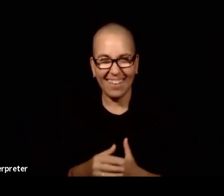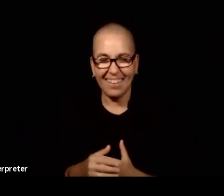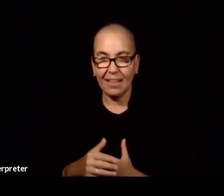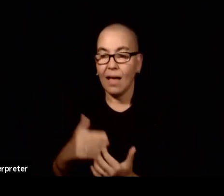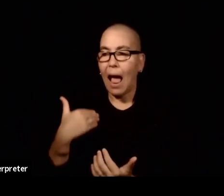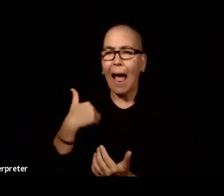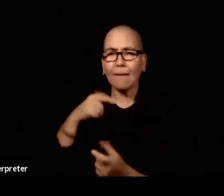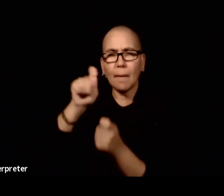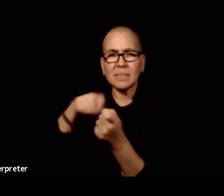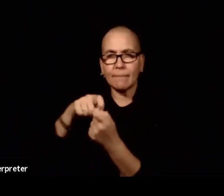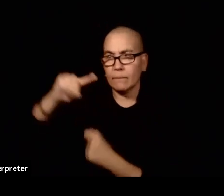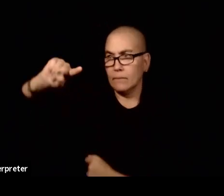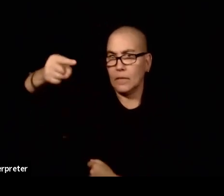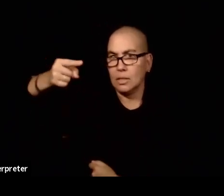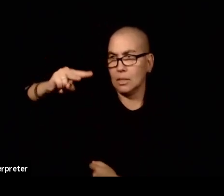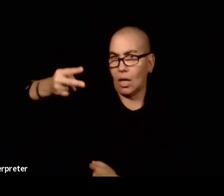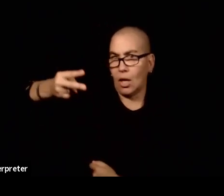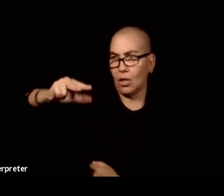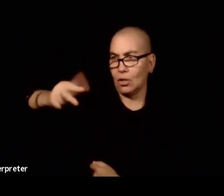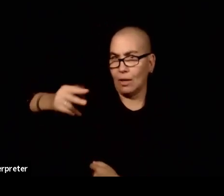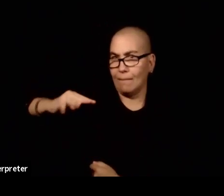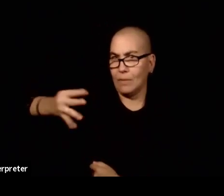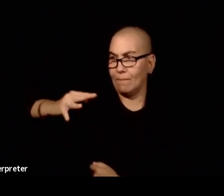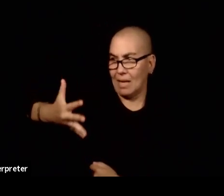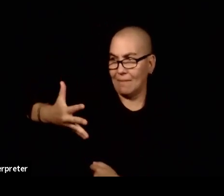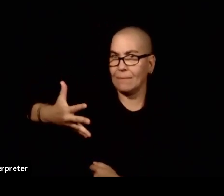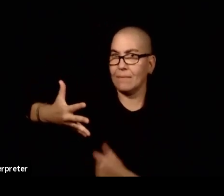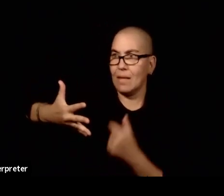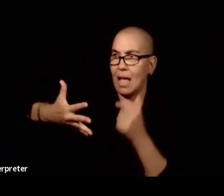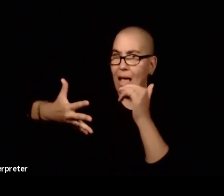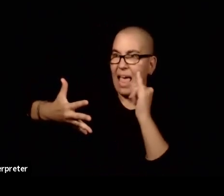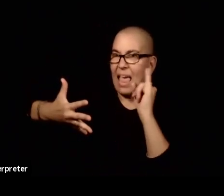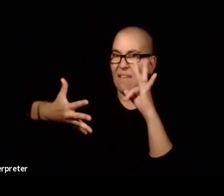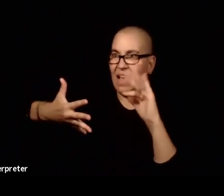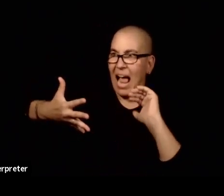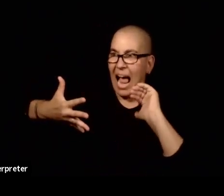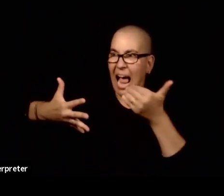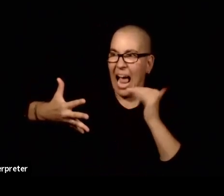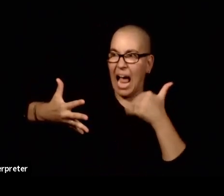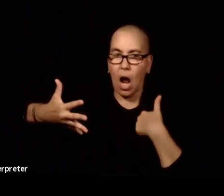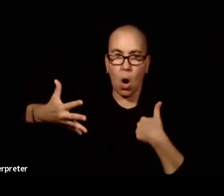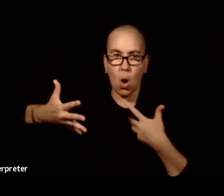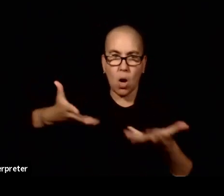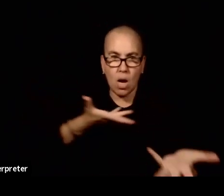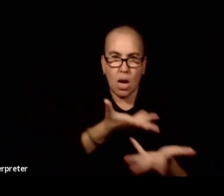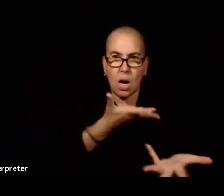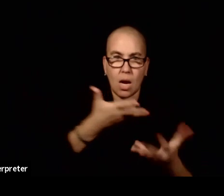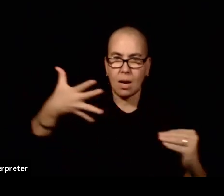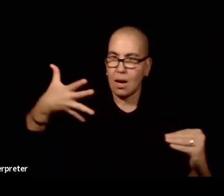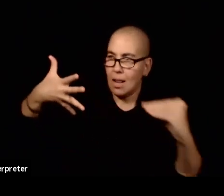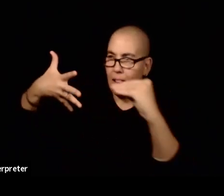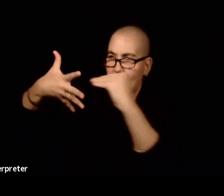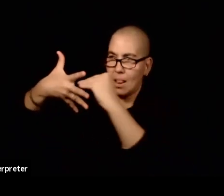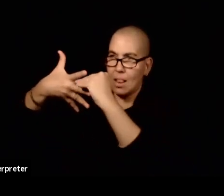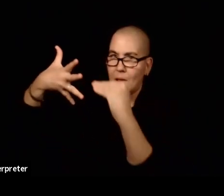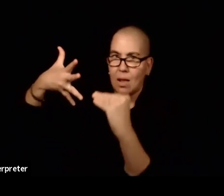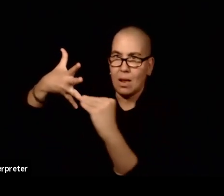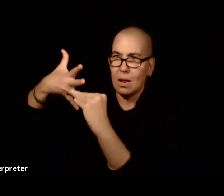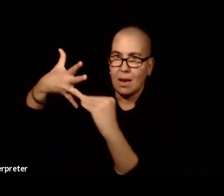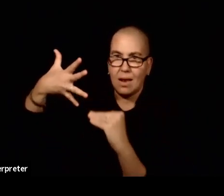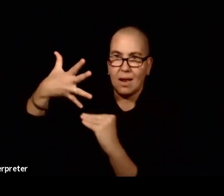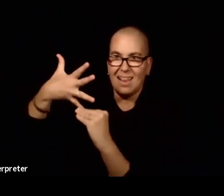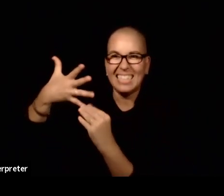just, that's how fast things are changing and how fast things are improving. It's remarkable. Thank you.